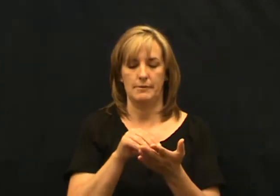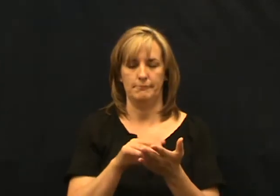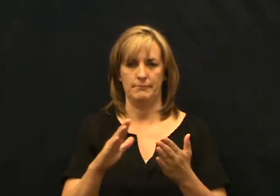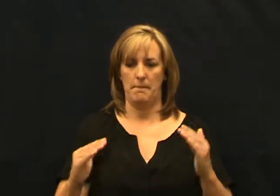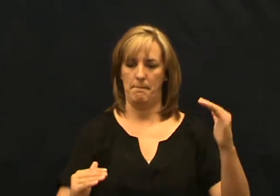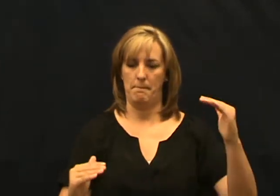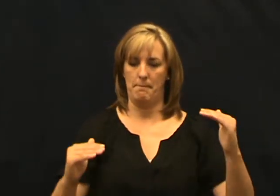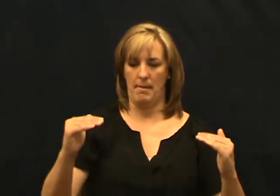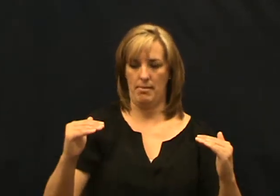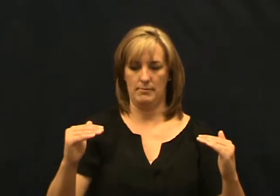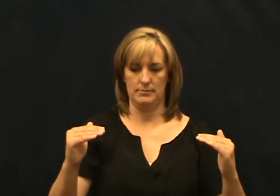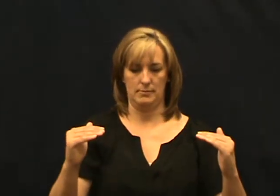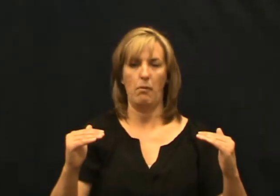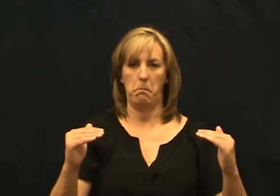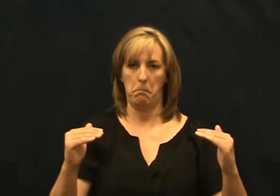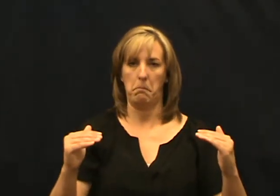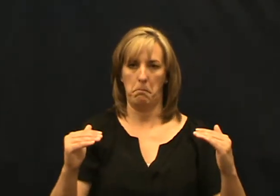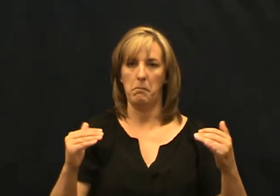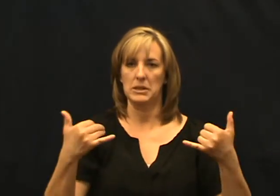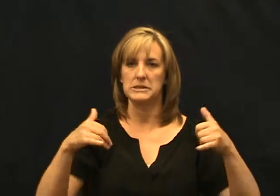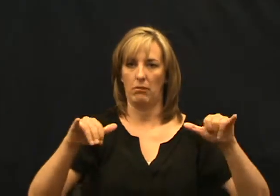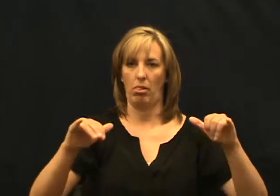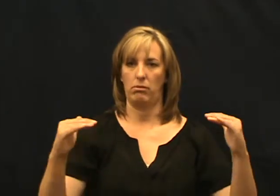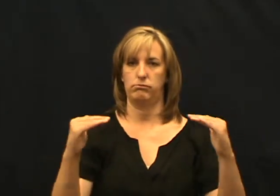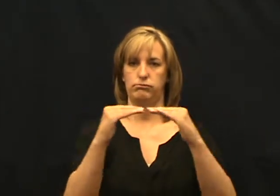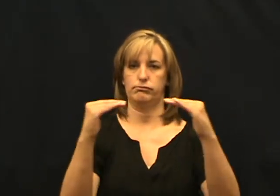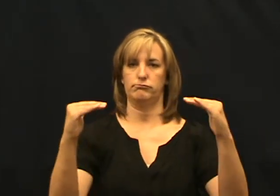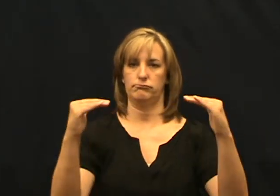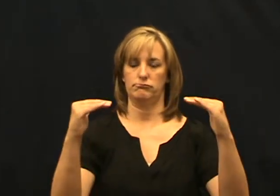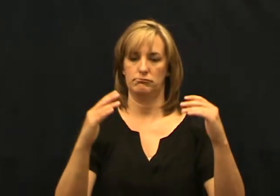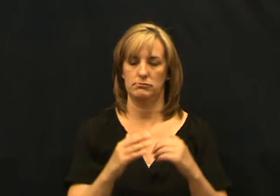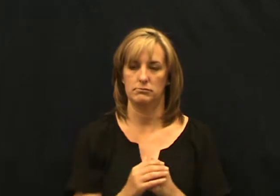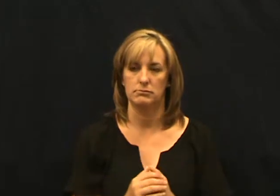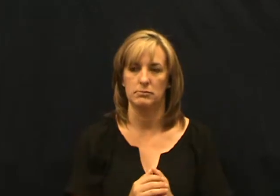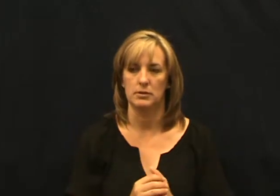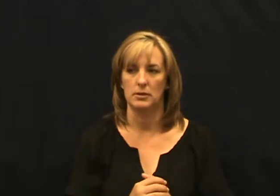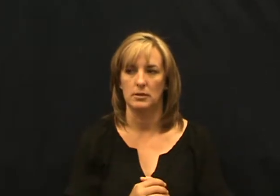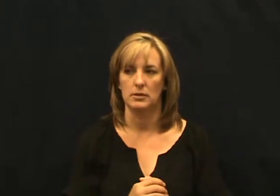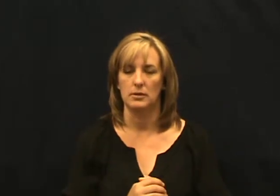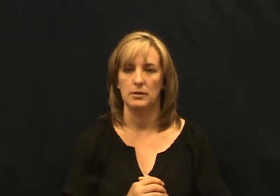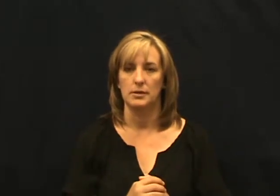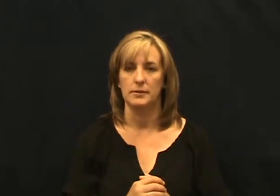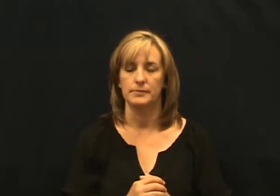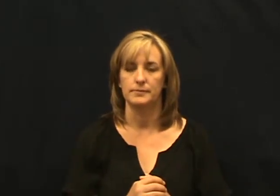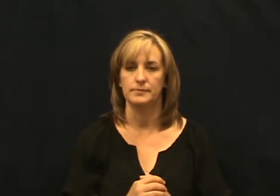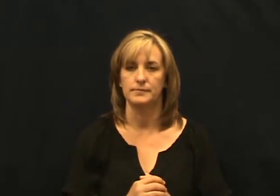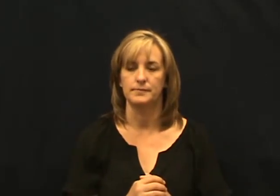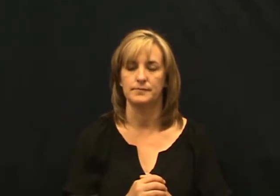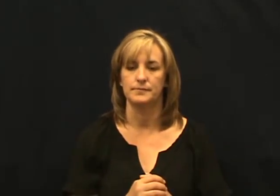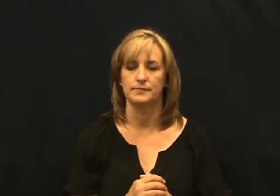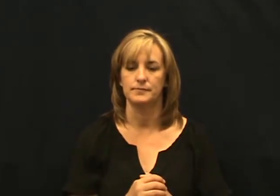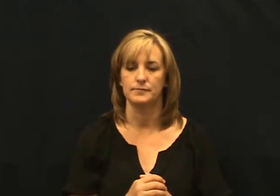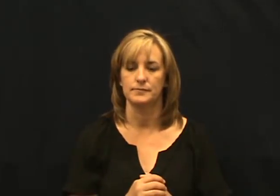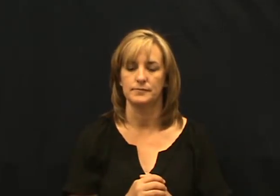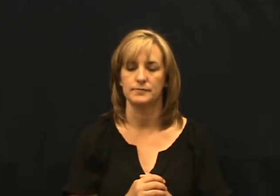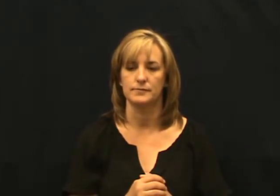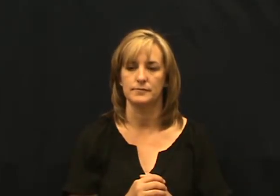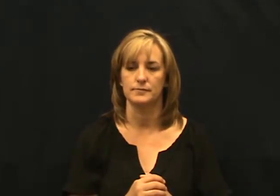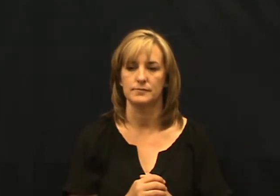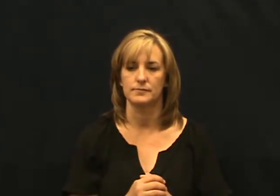and our accounting equation will still balance. Now we're going to look at a transaction where we pay